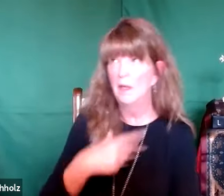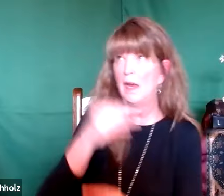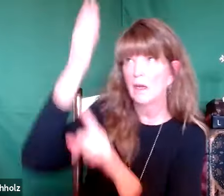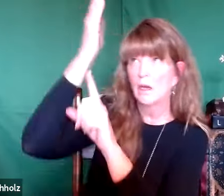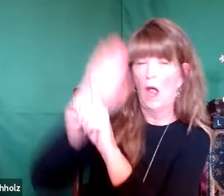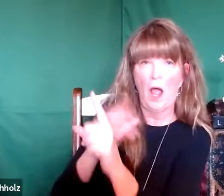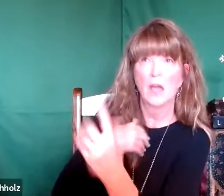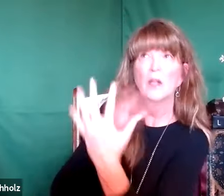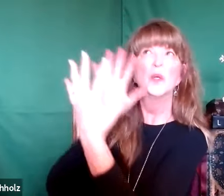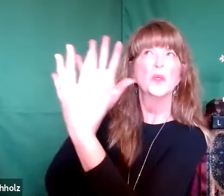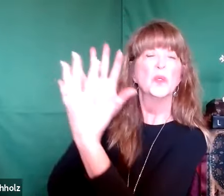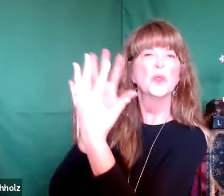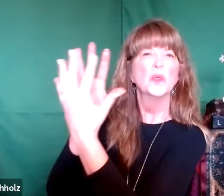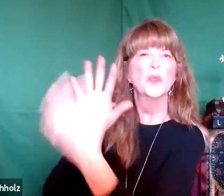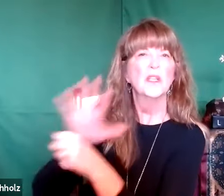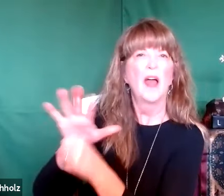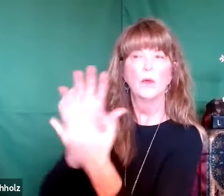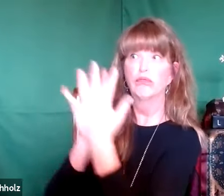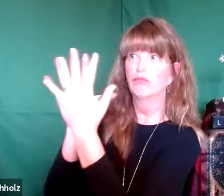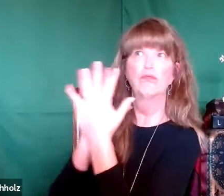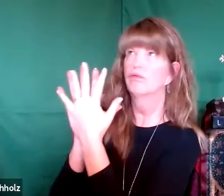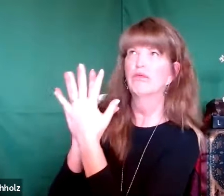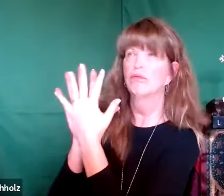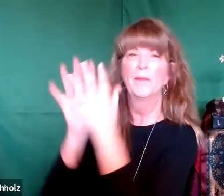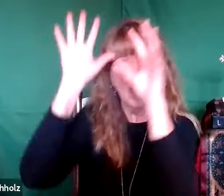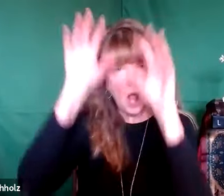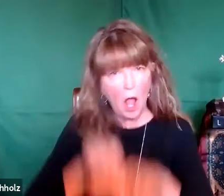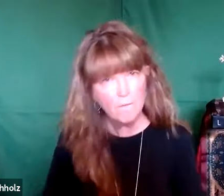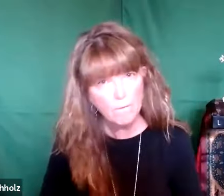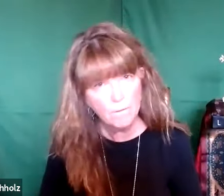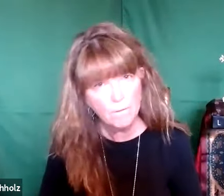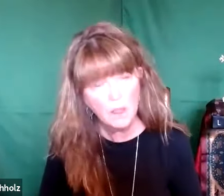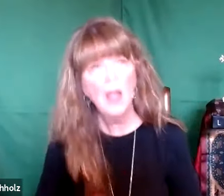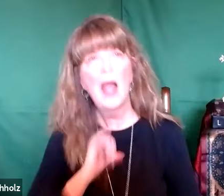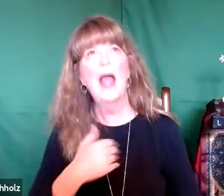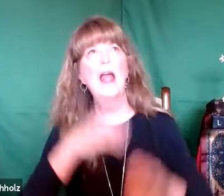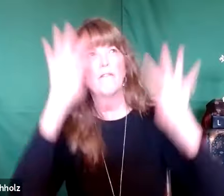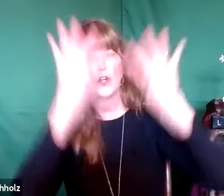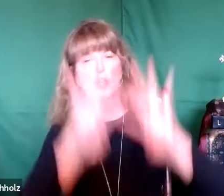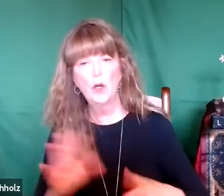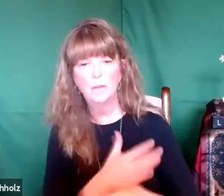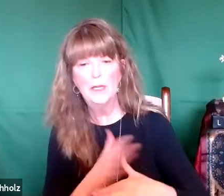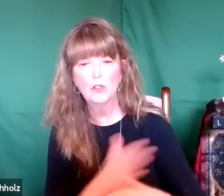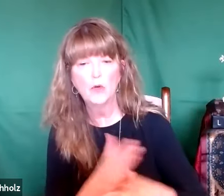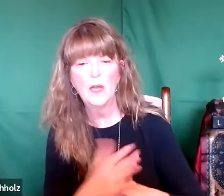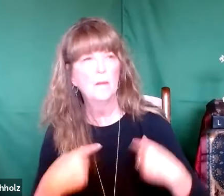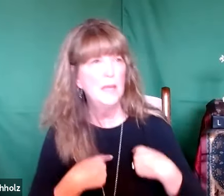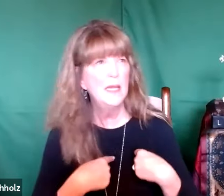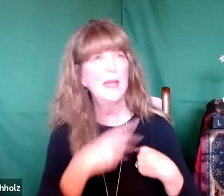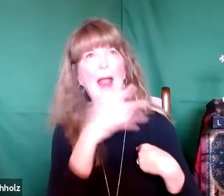need to take them down. What curtains do I have that blocks me from having a close relationship with the presence of God? I